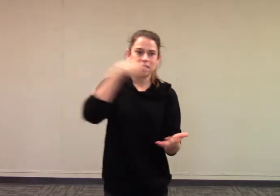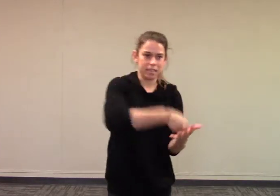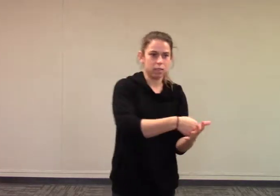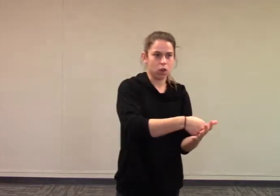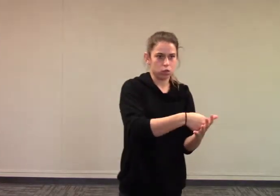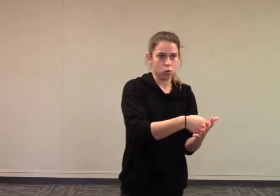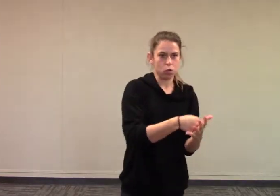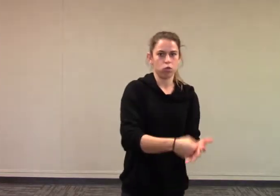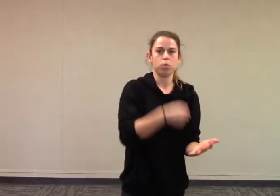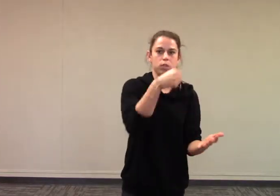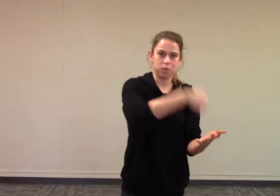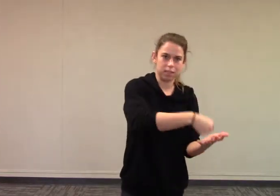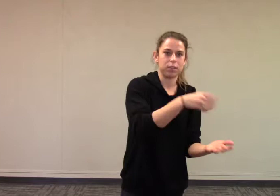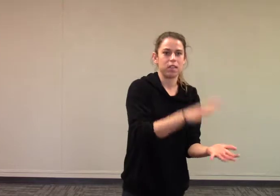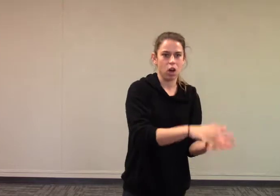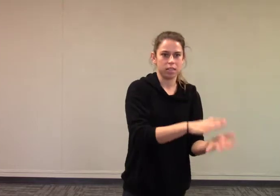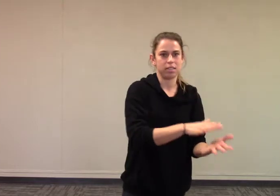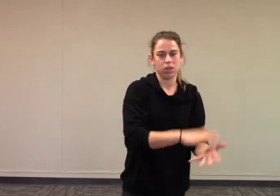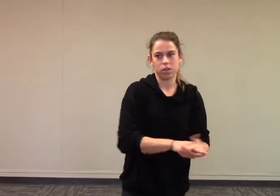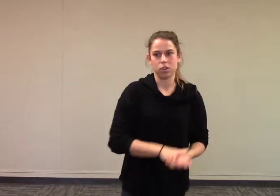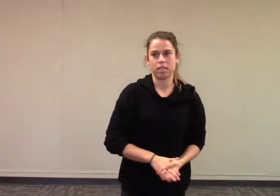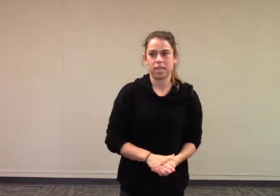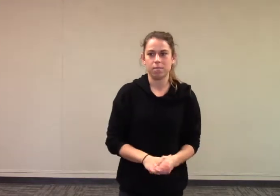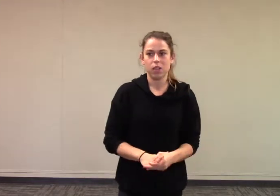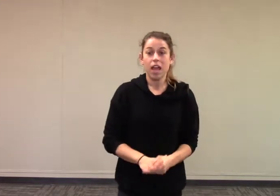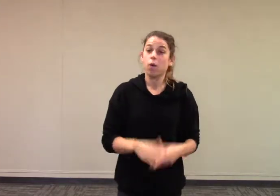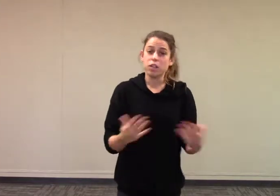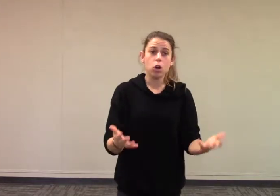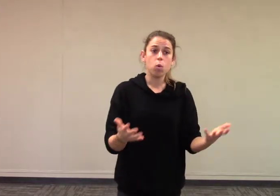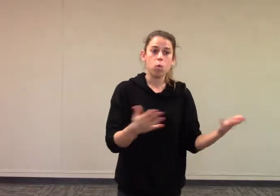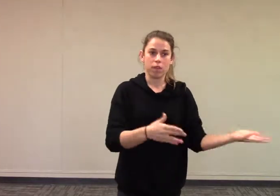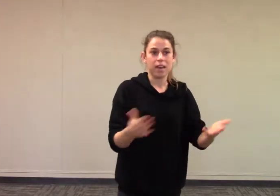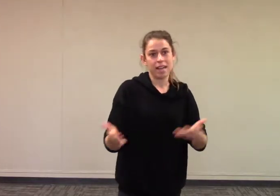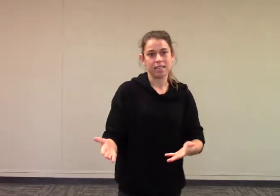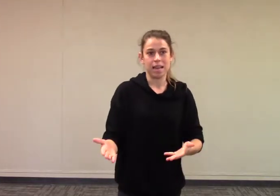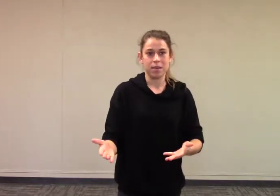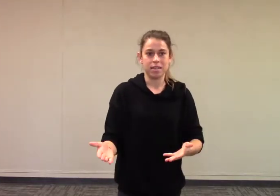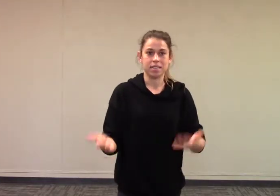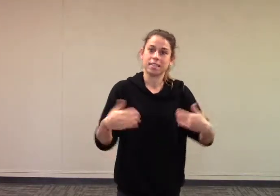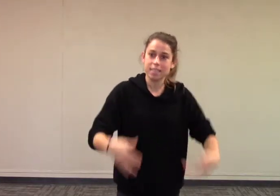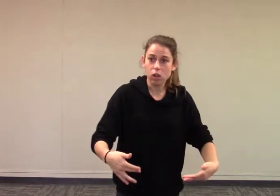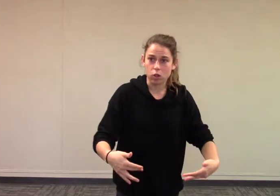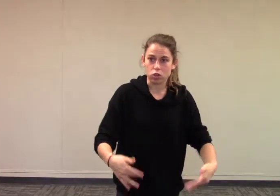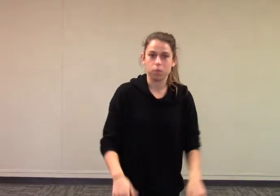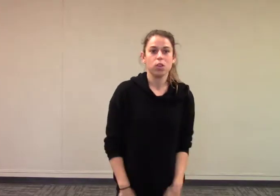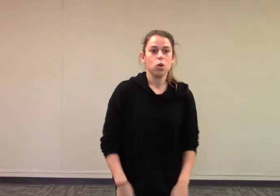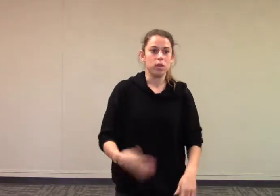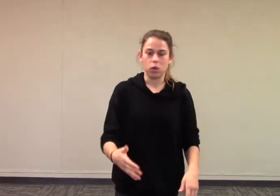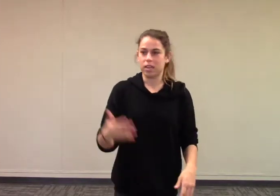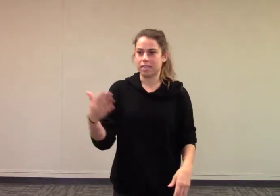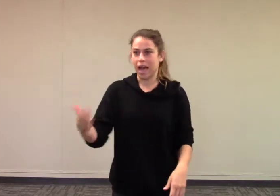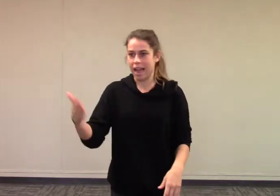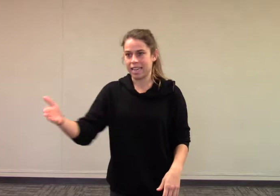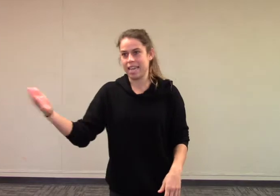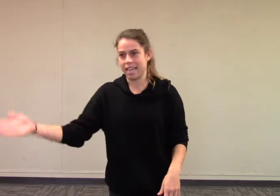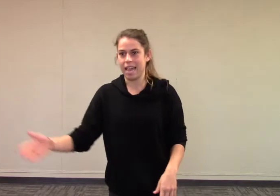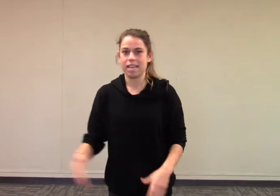the phosphoryl group specifically onto serine 13. And we know what that enzyme is in cell culture. We know that it's Ikkb,